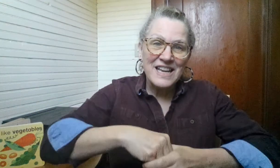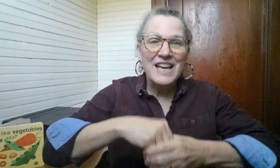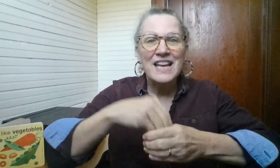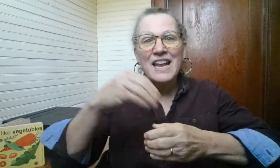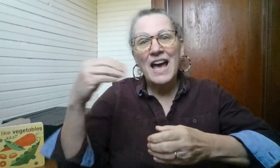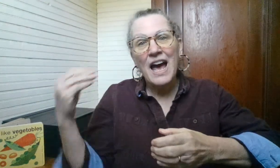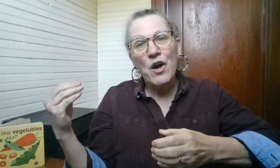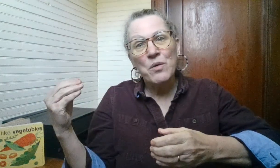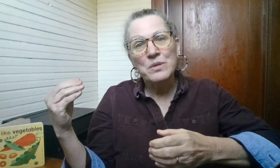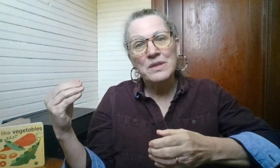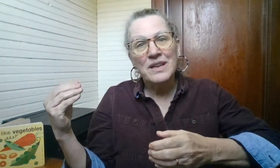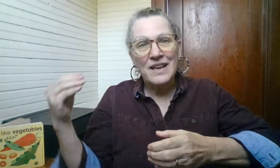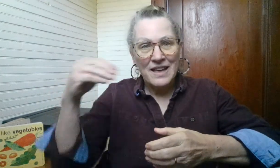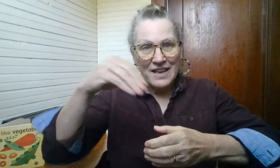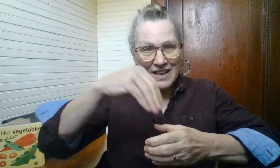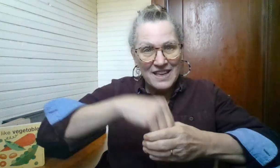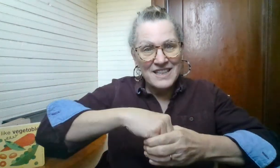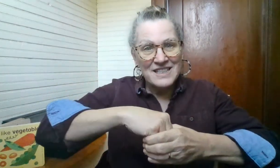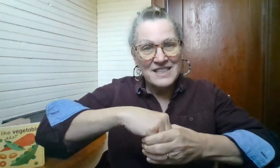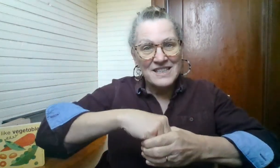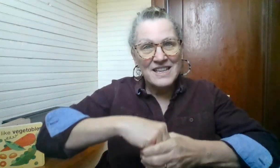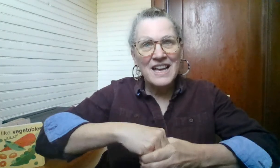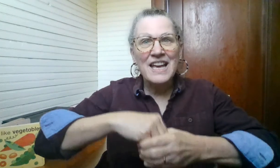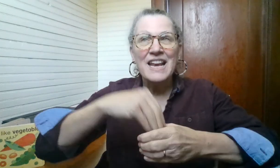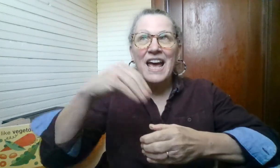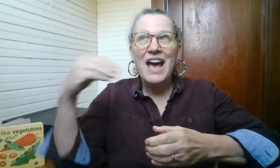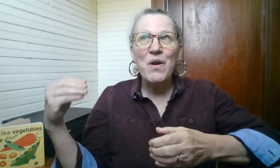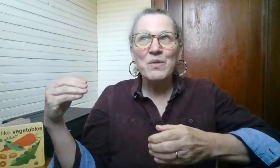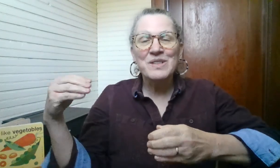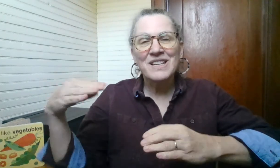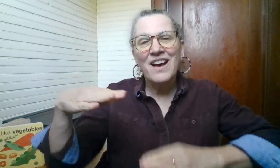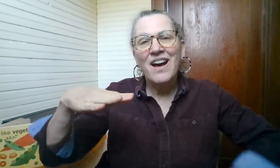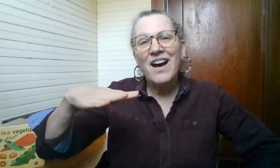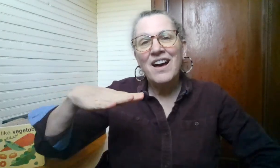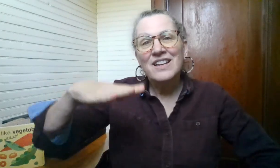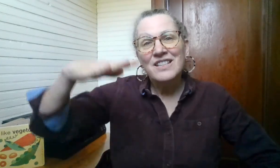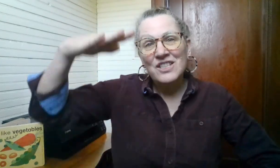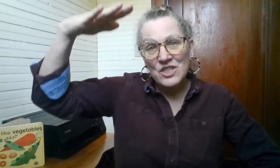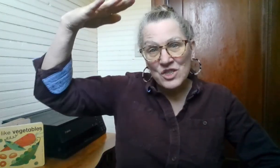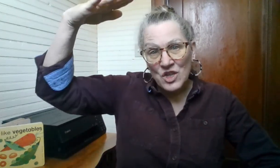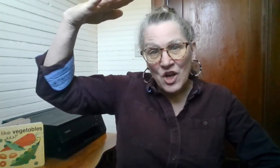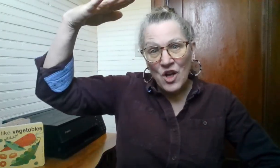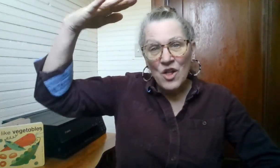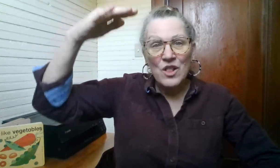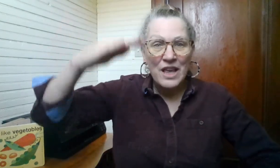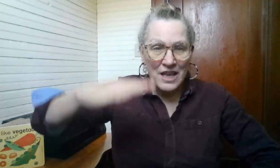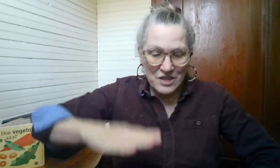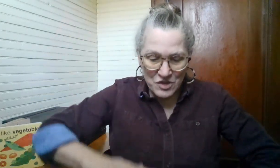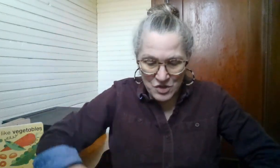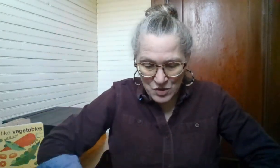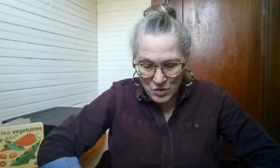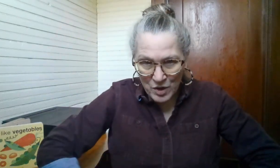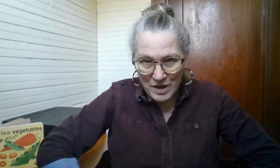inside and out, inside and out, tall and short,